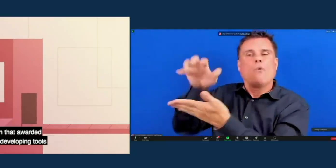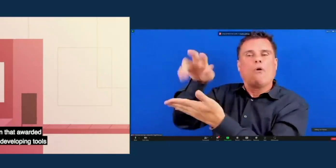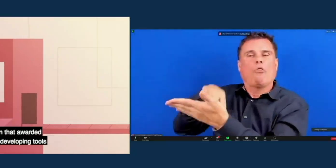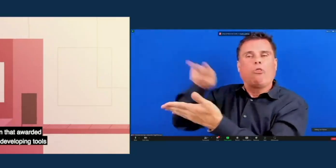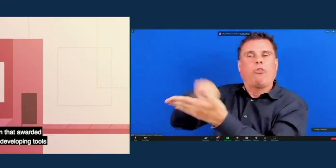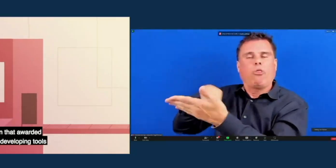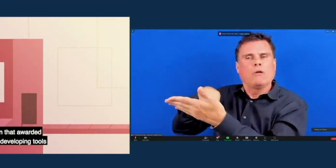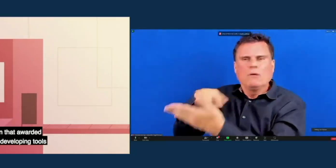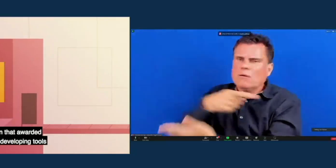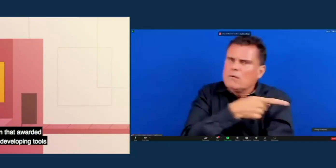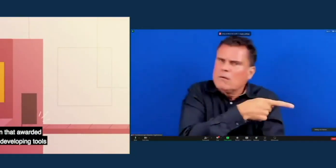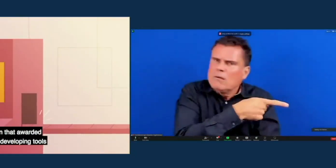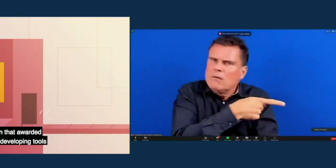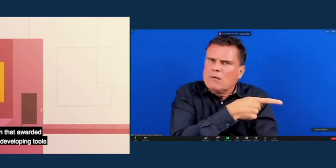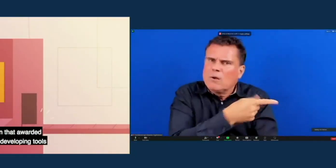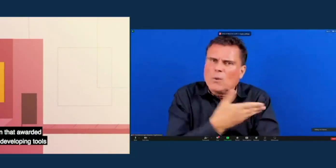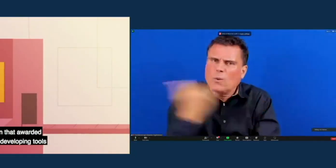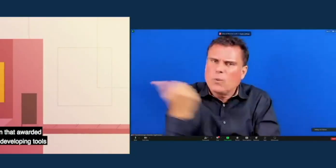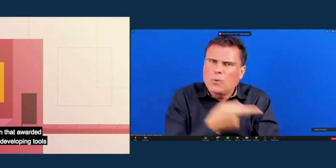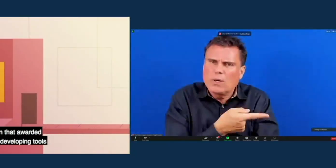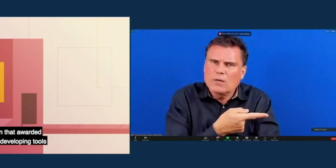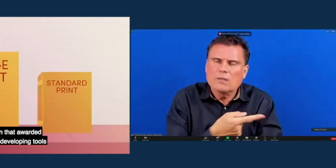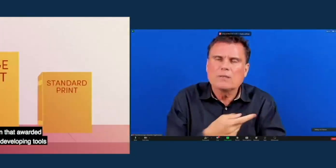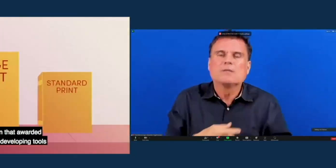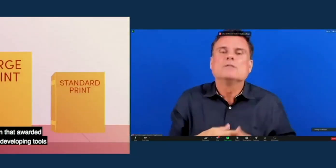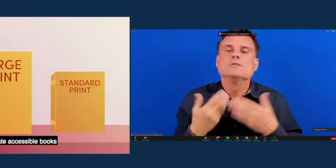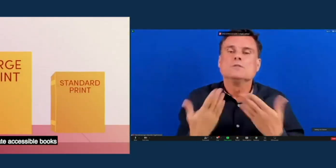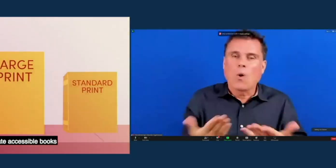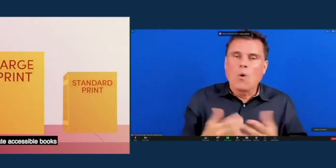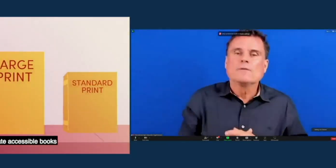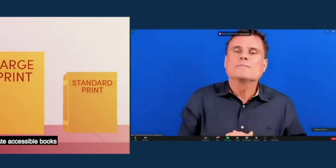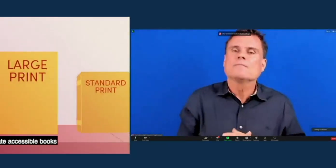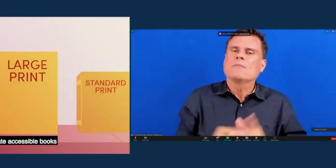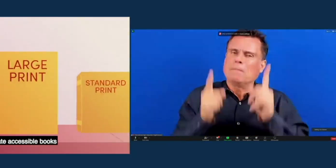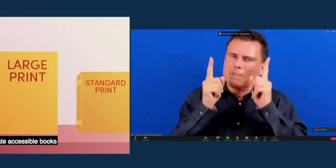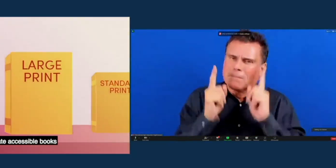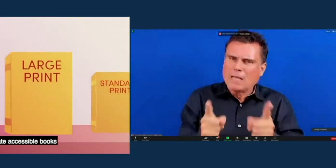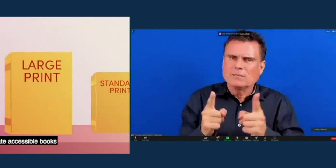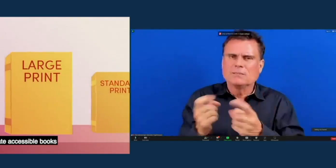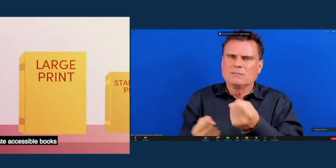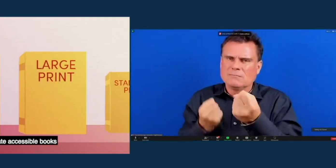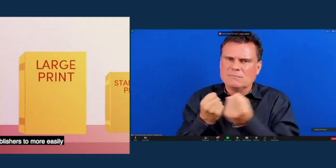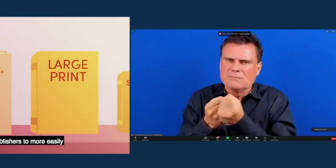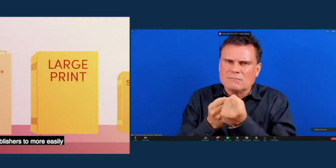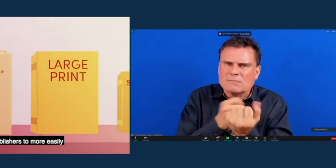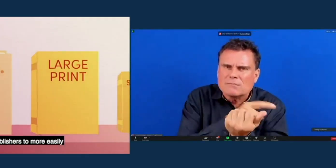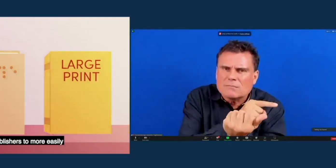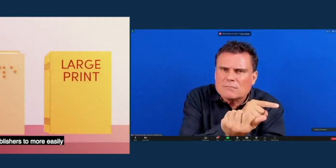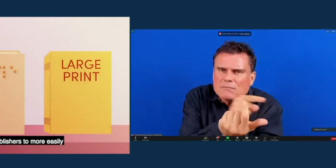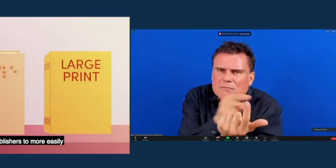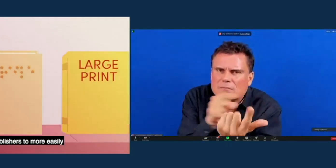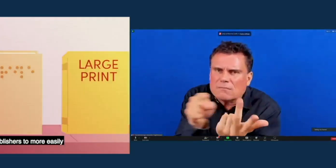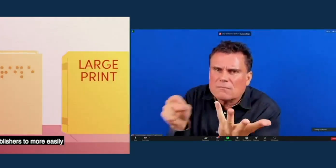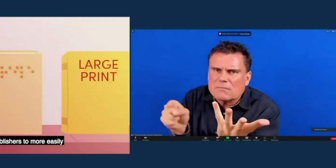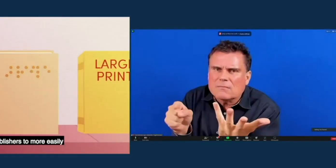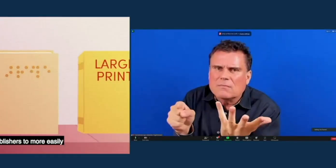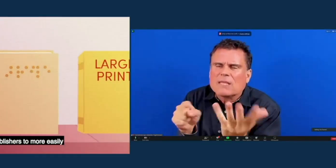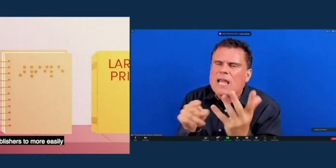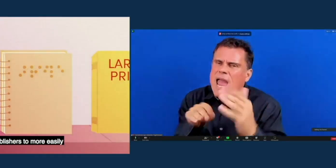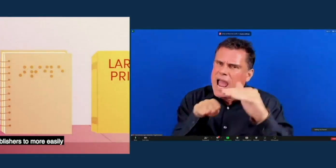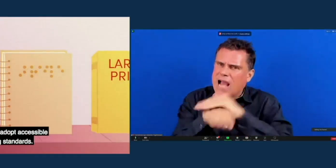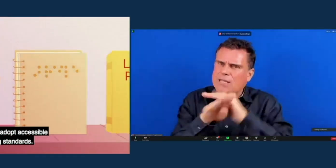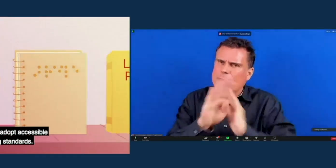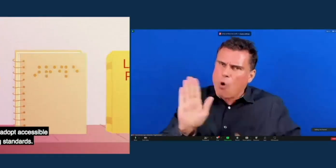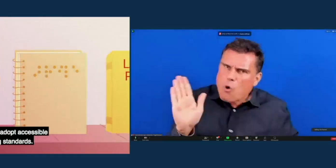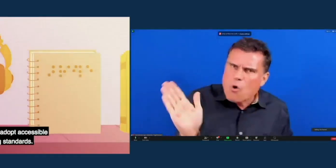a competition that awarded innovators for developing tools for anyone to create accessible books and working with publishers to more